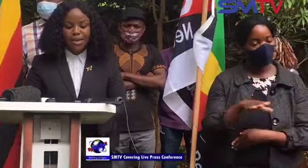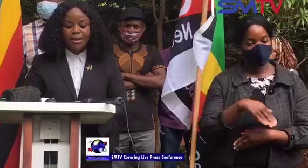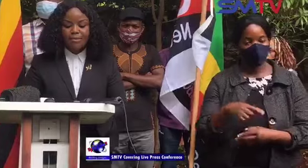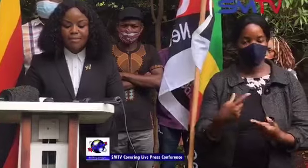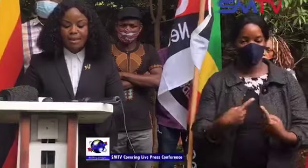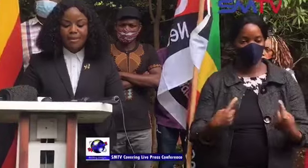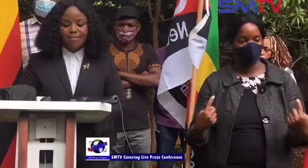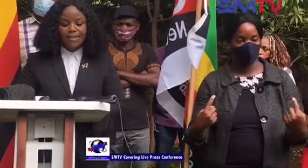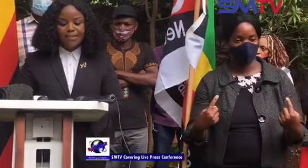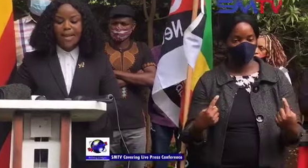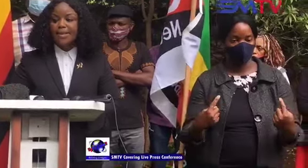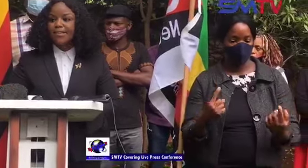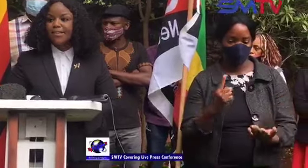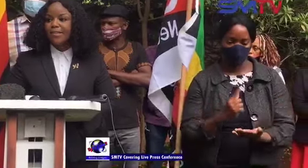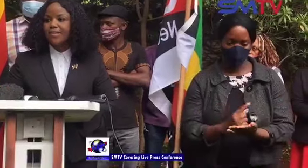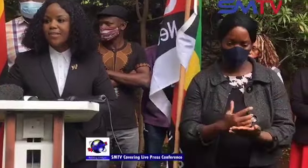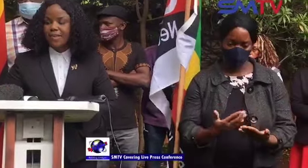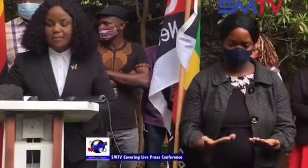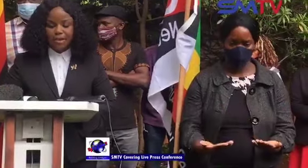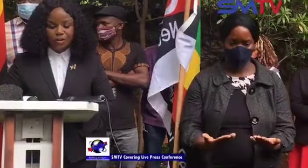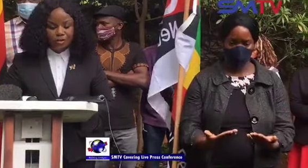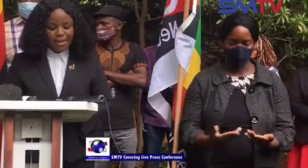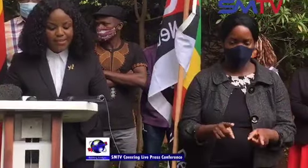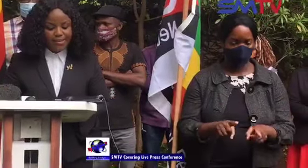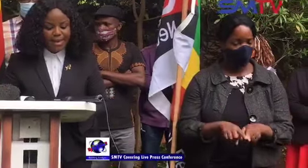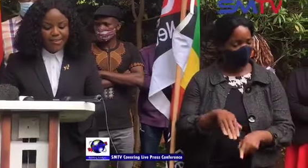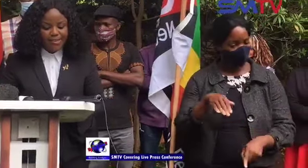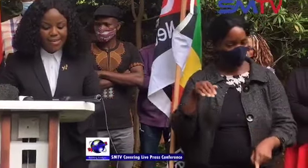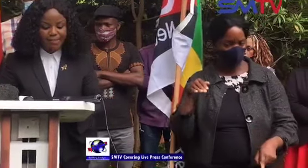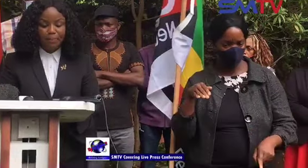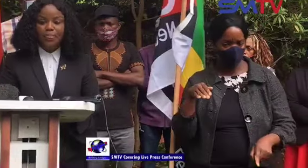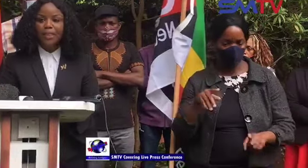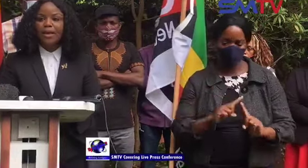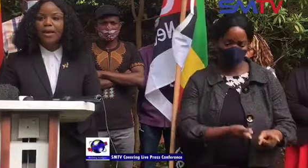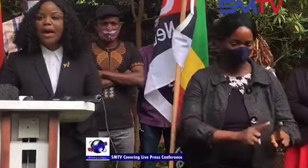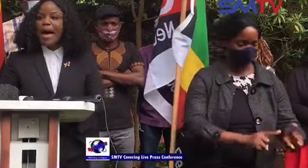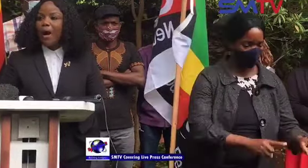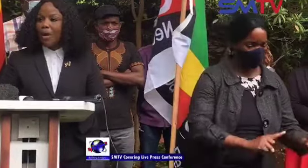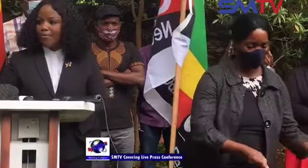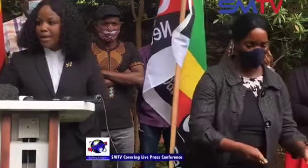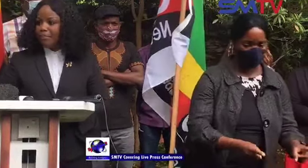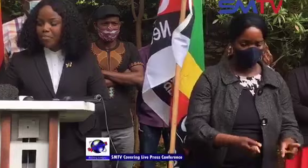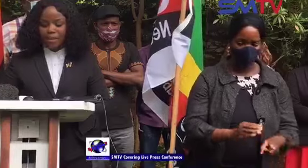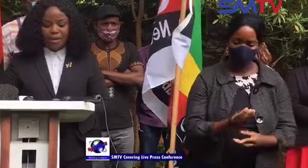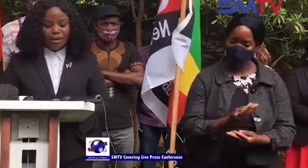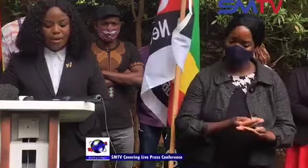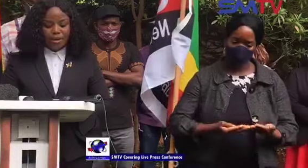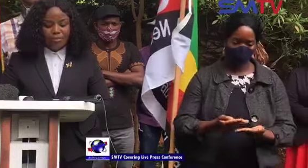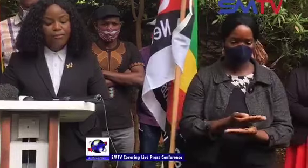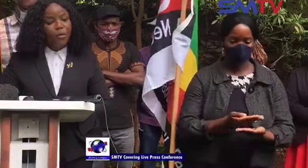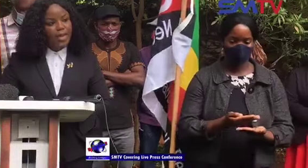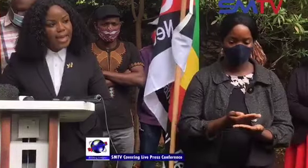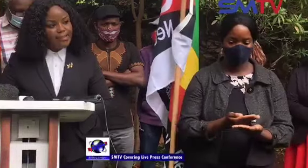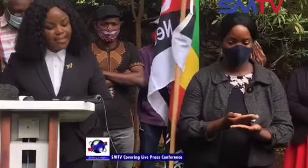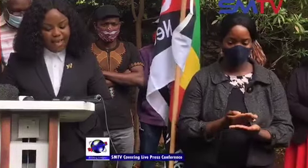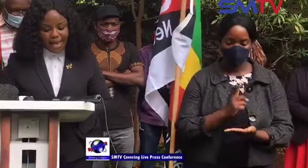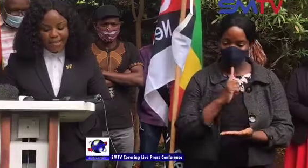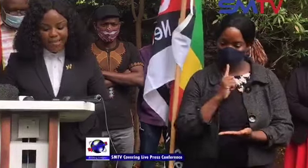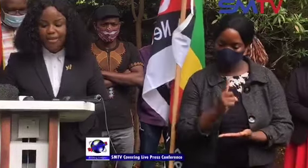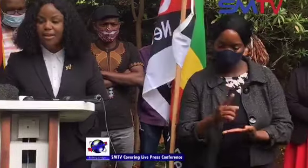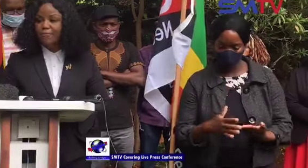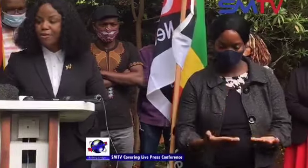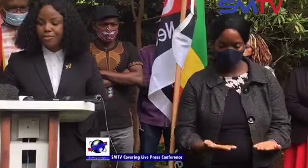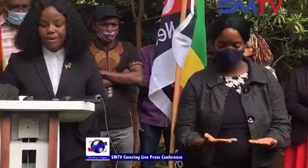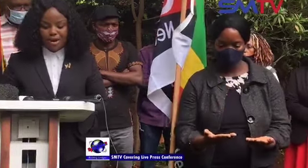statements for the 7 months ended December 2019. However, before we get into